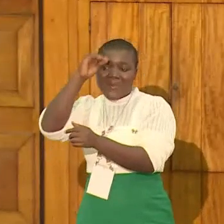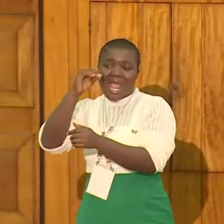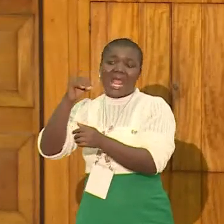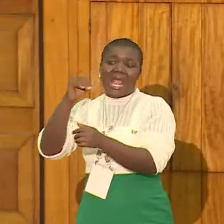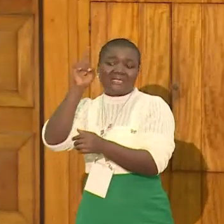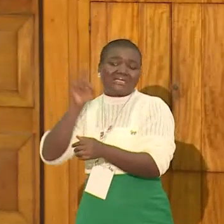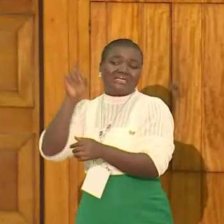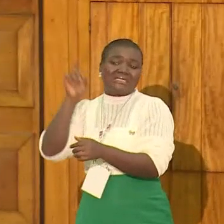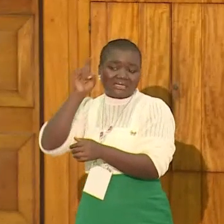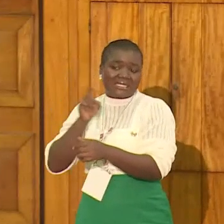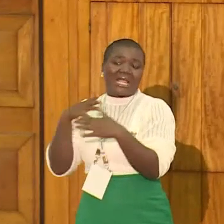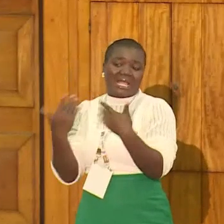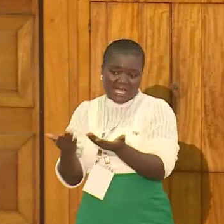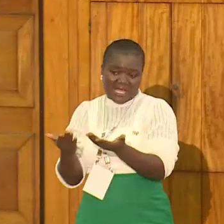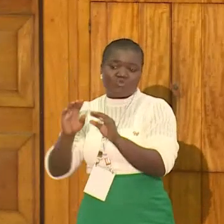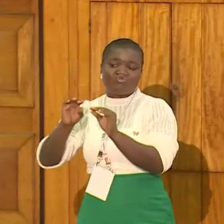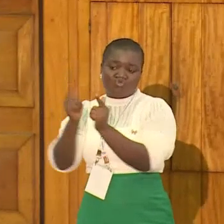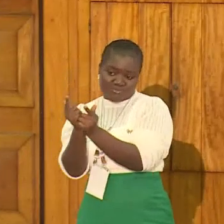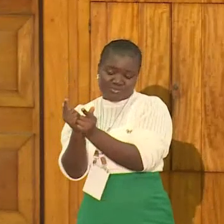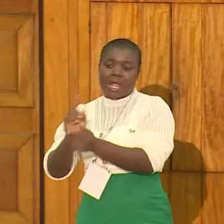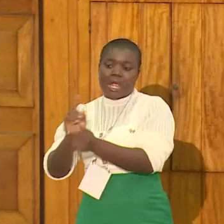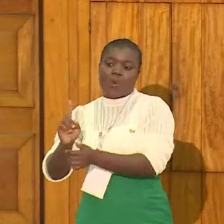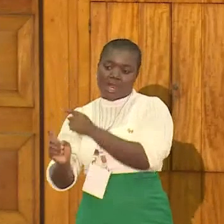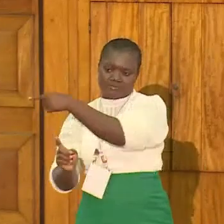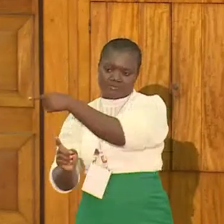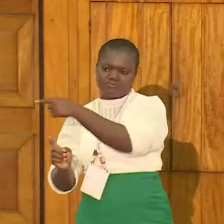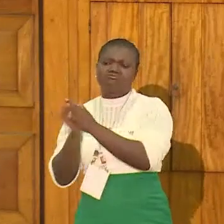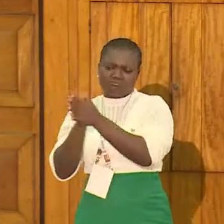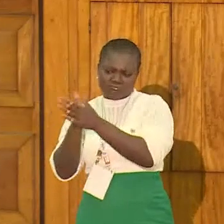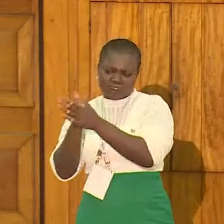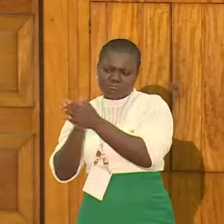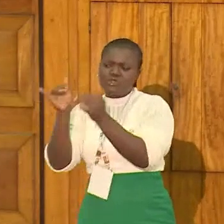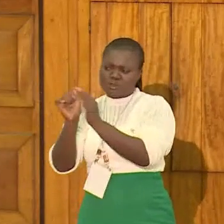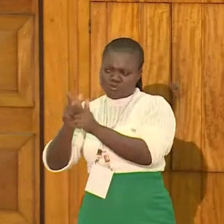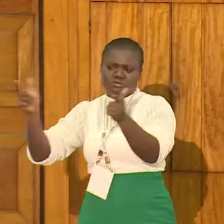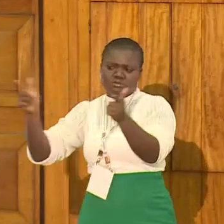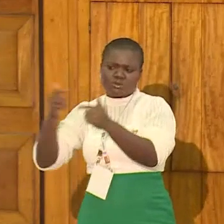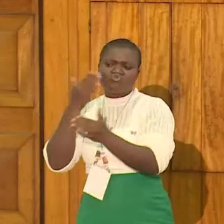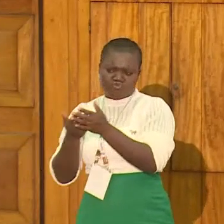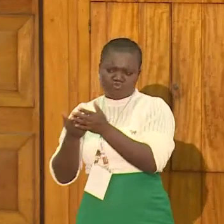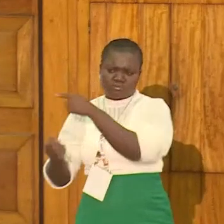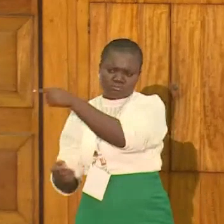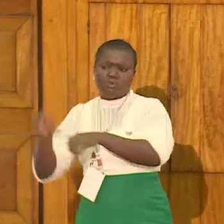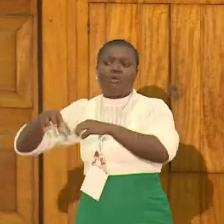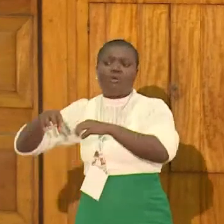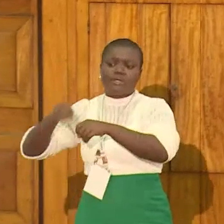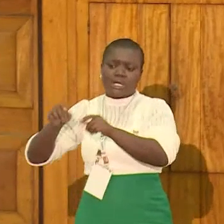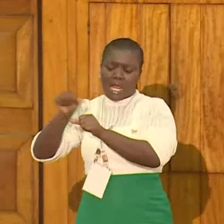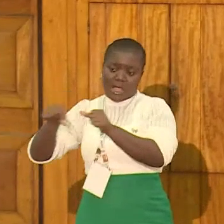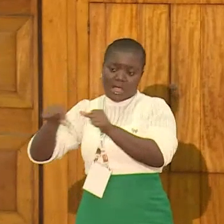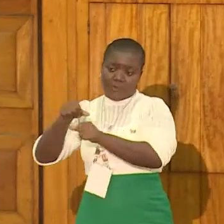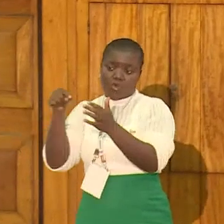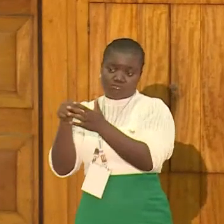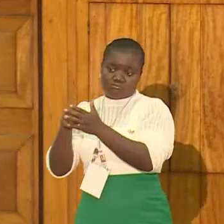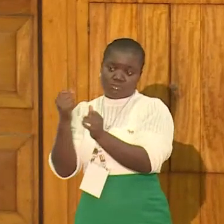your feedback on the refill representatives. That is really great. And then the comment about the savings groups where